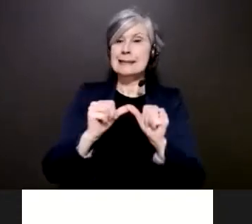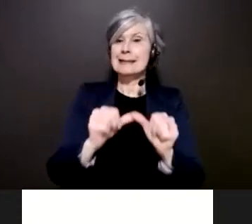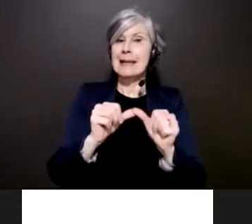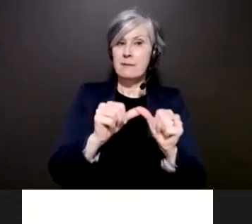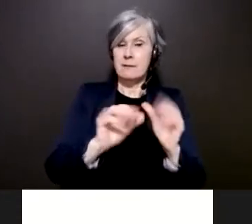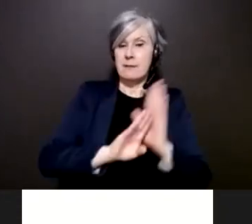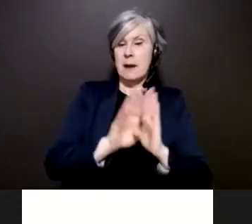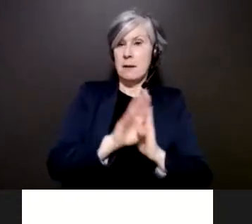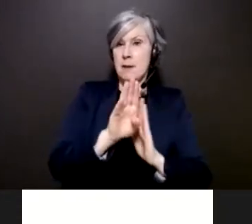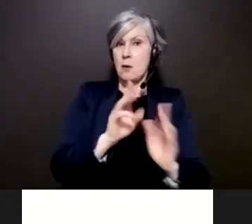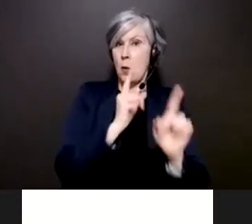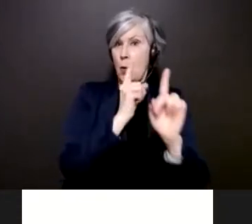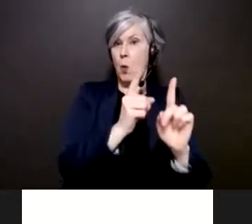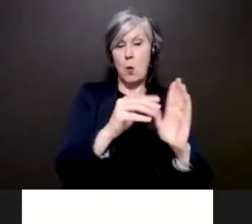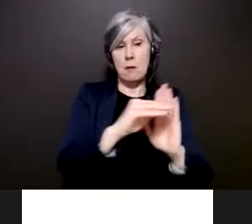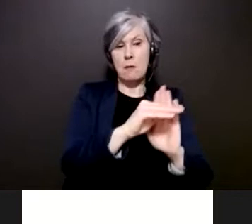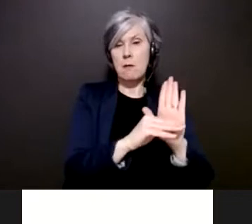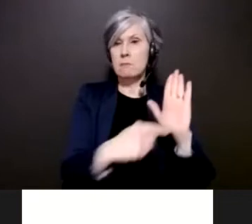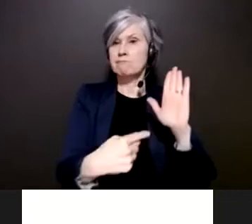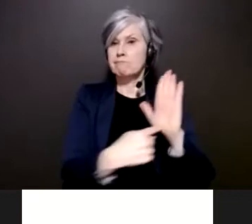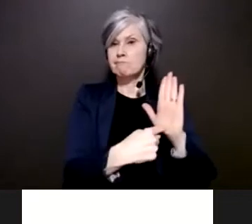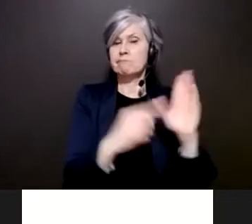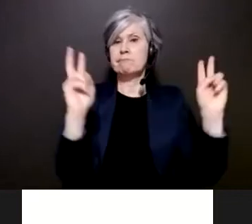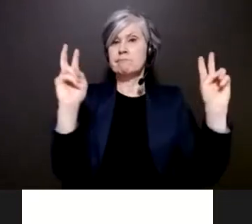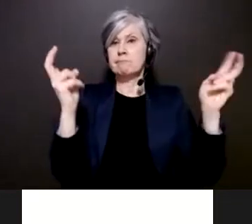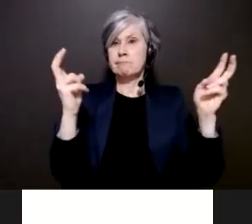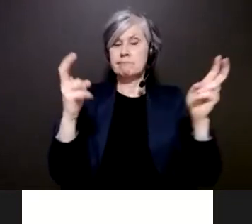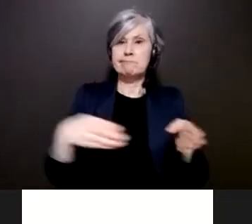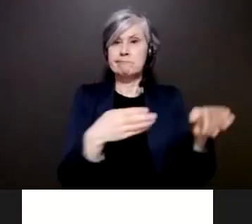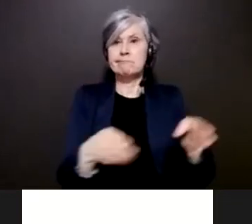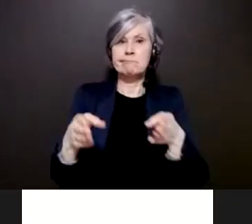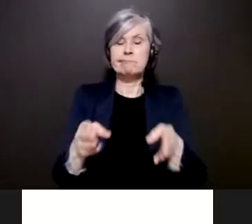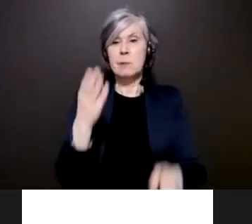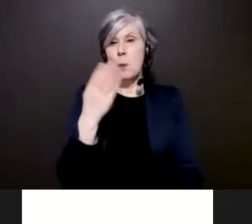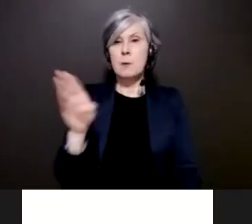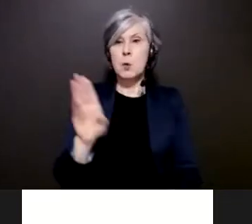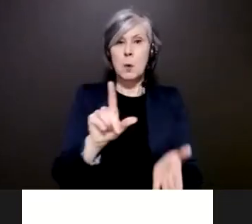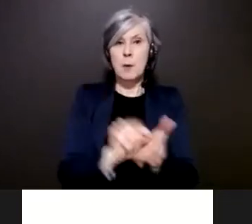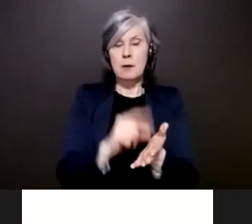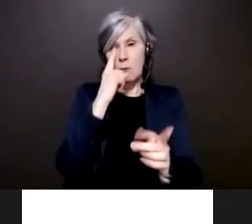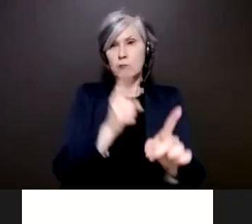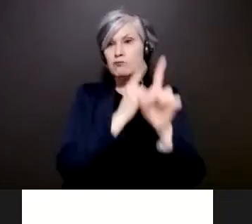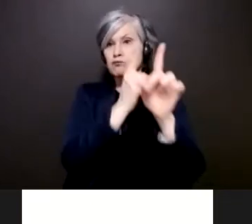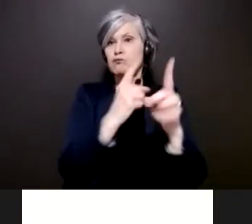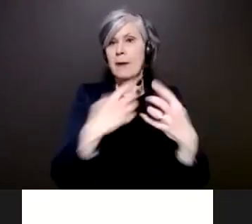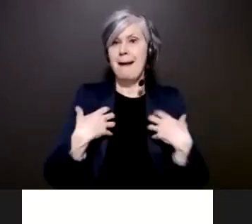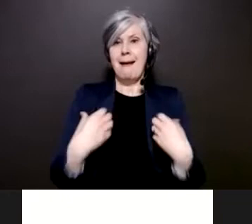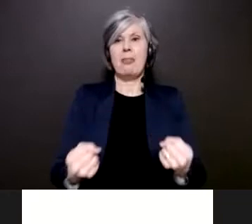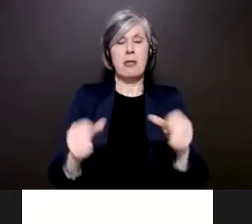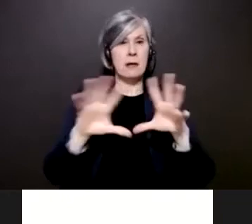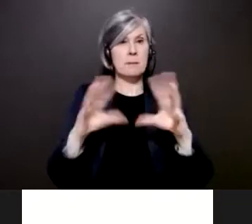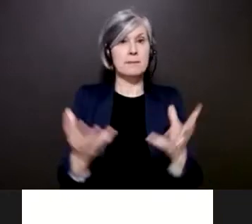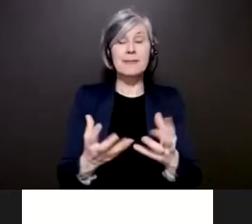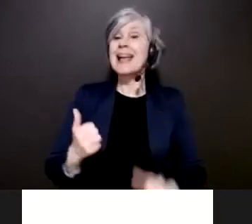for building a future of peace and prosperity and a healthy planet. Canadian society across all sectors